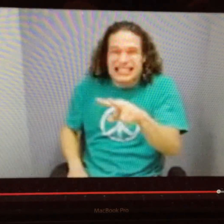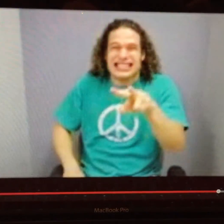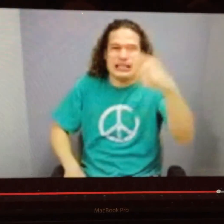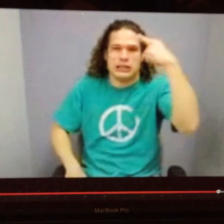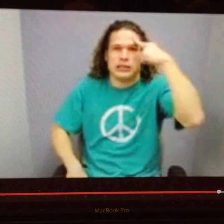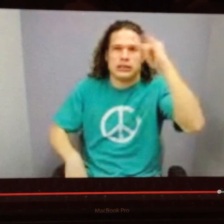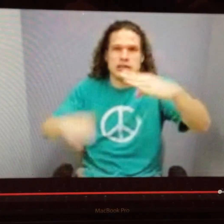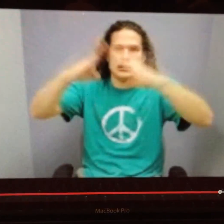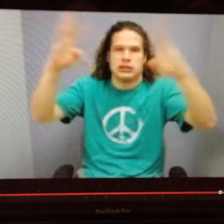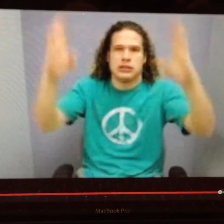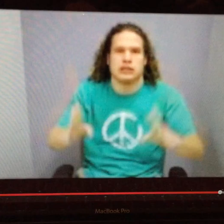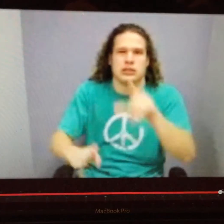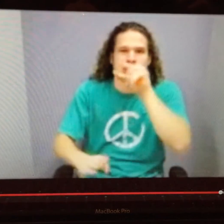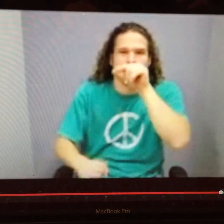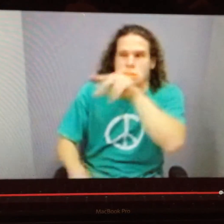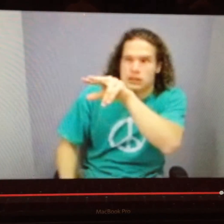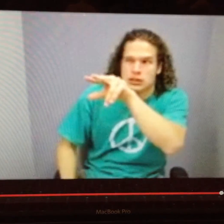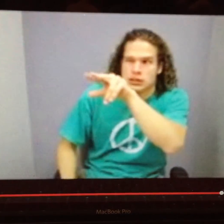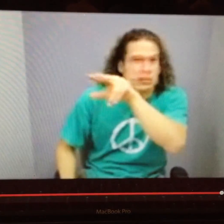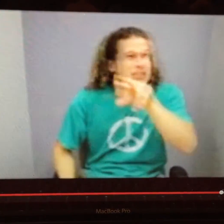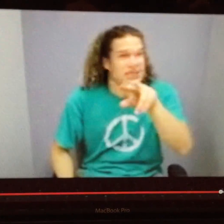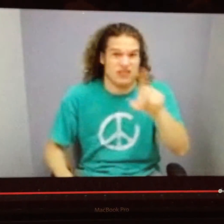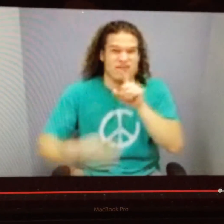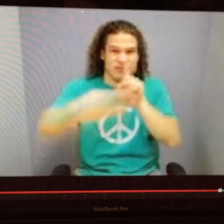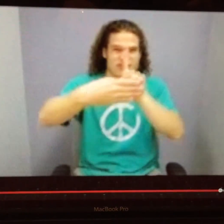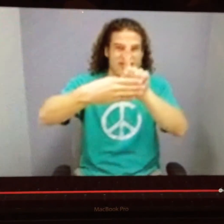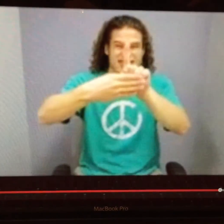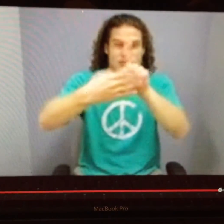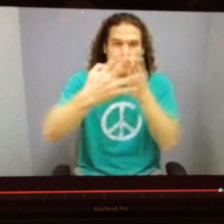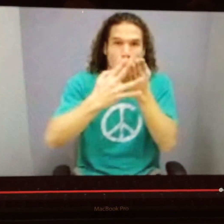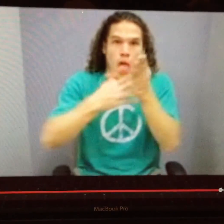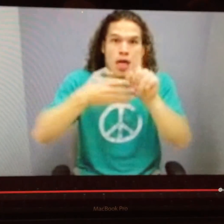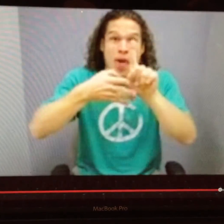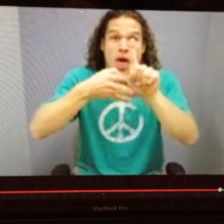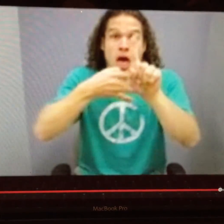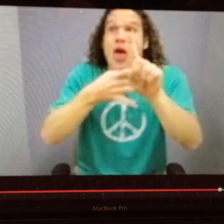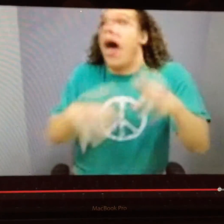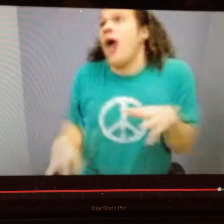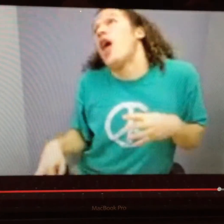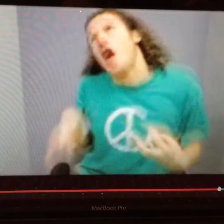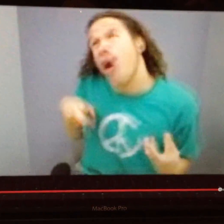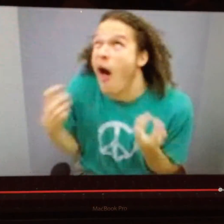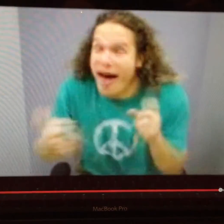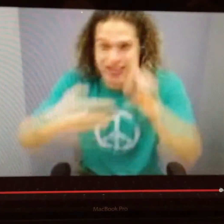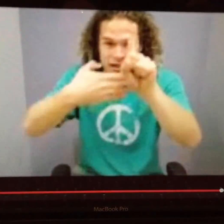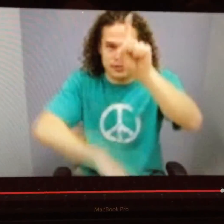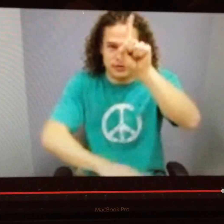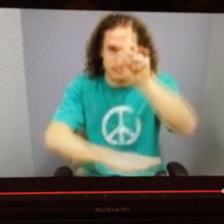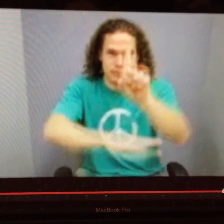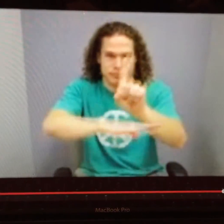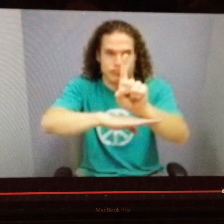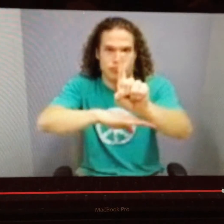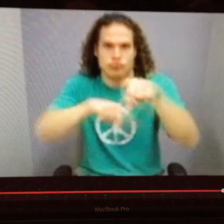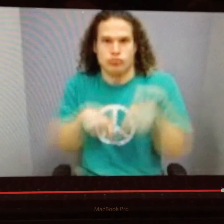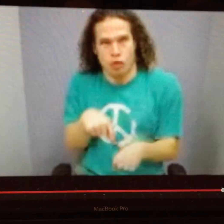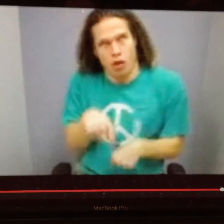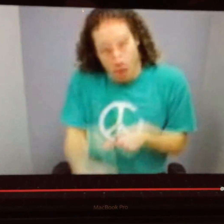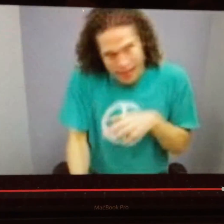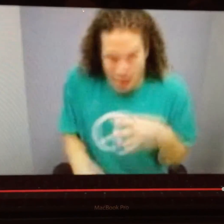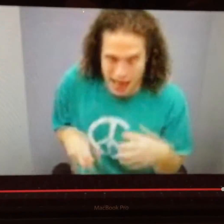she threw her body to the floor, but then she saw that it was still coming at her. Closer